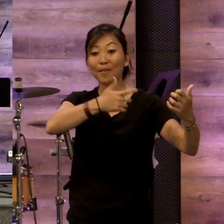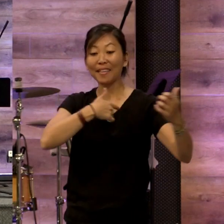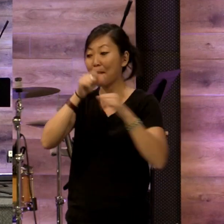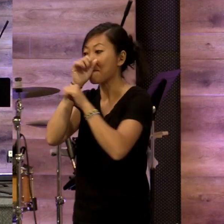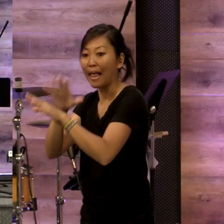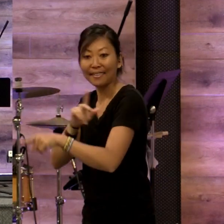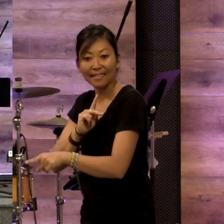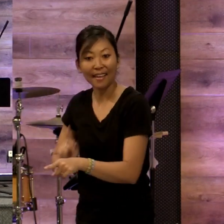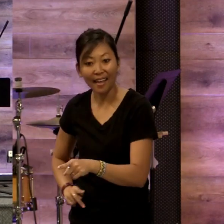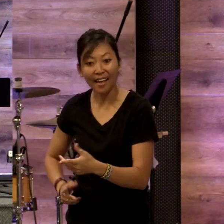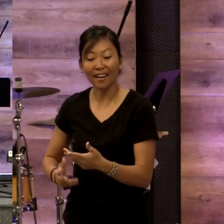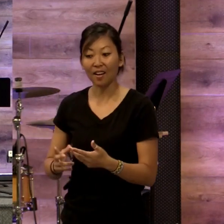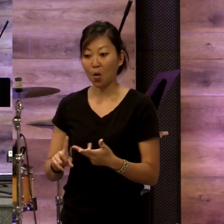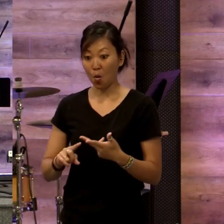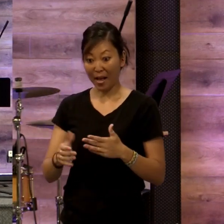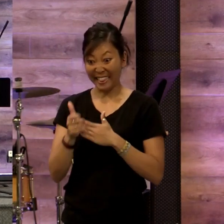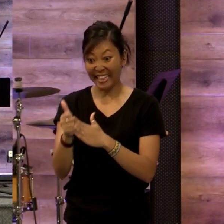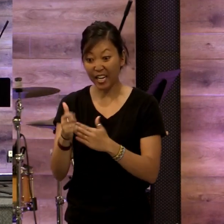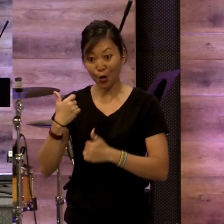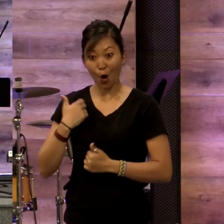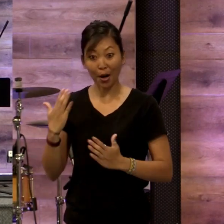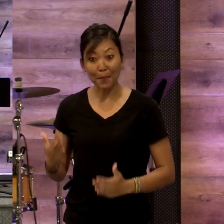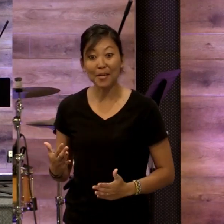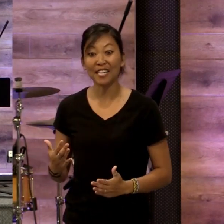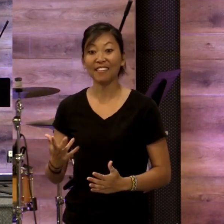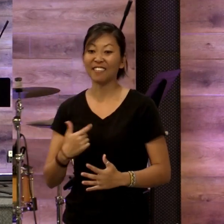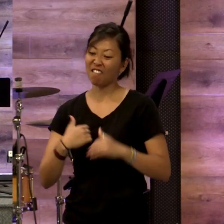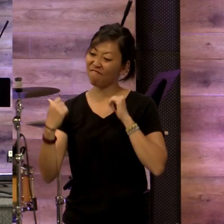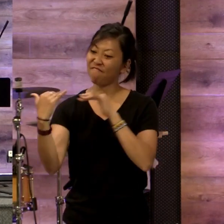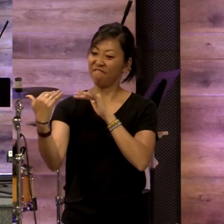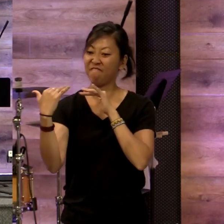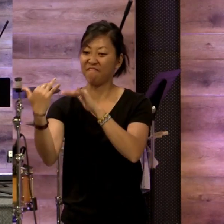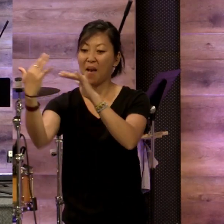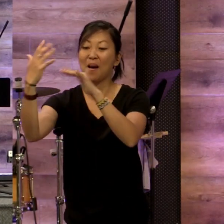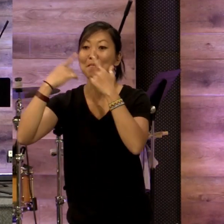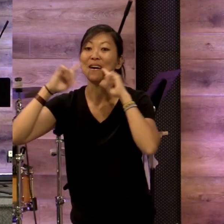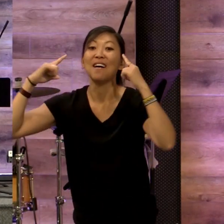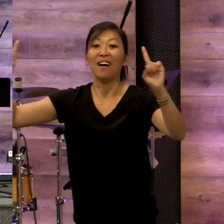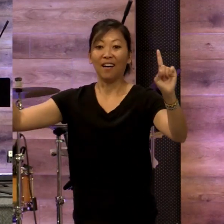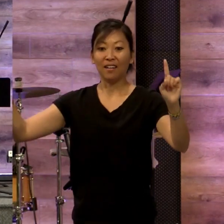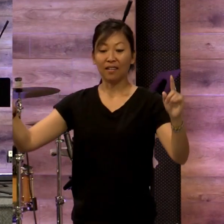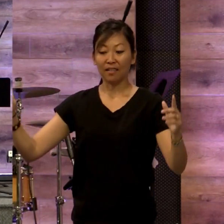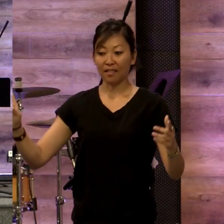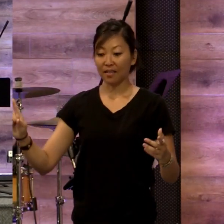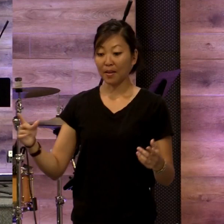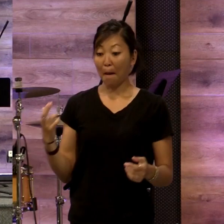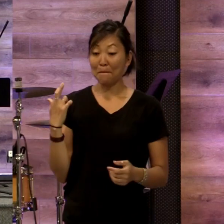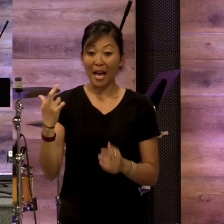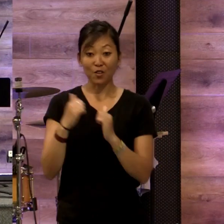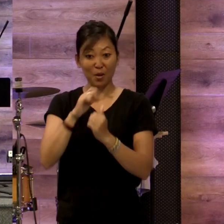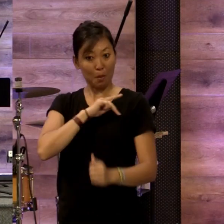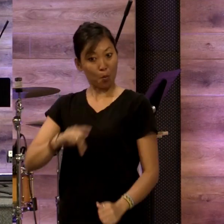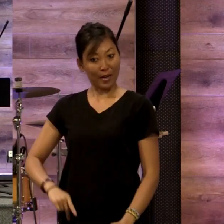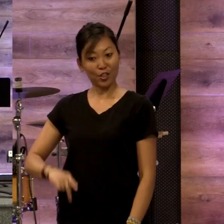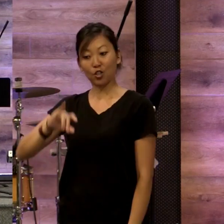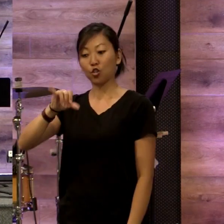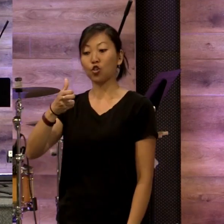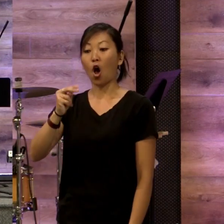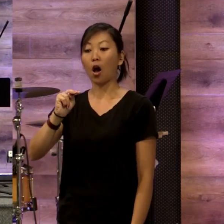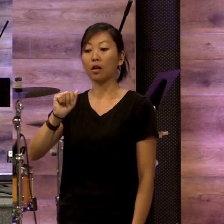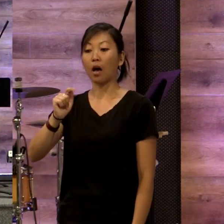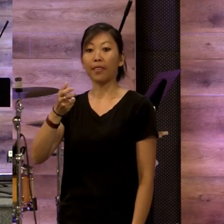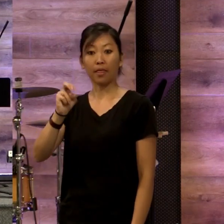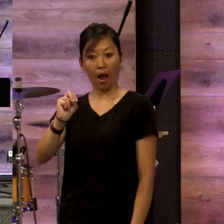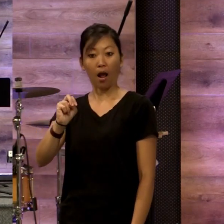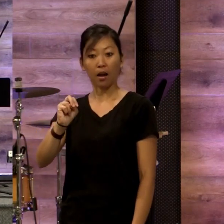the armies of Israel in routs of their enemies. You become best friends with Jonathan, the crown prince,